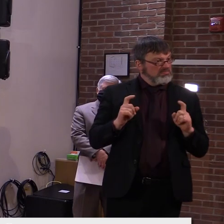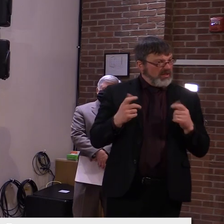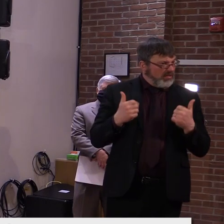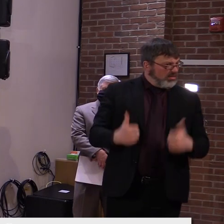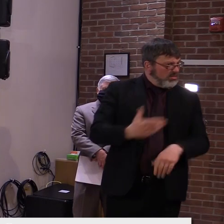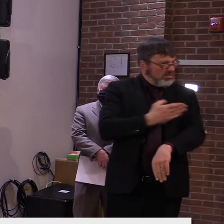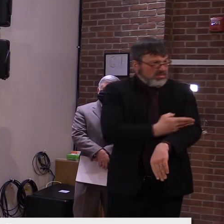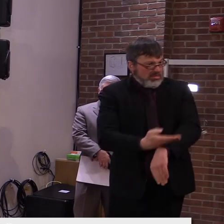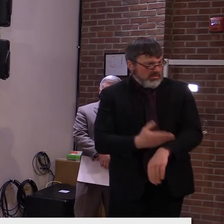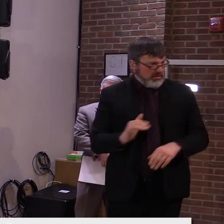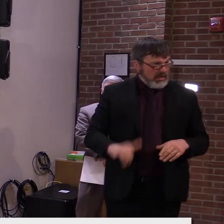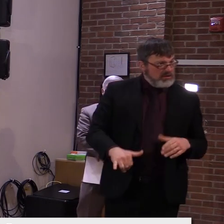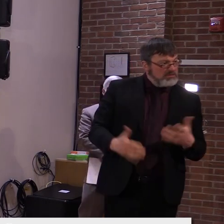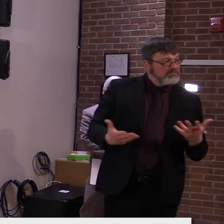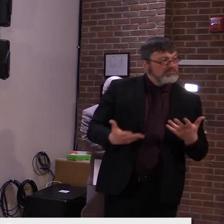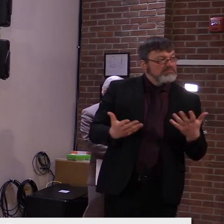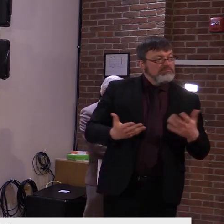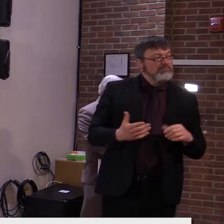Oh, sorry. Can you hear me now? We can.